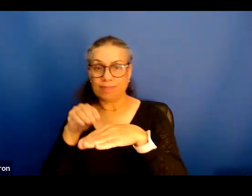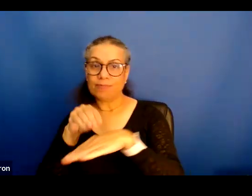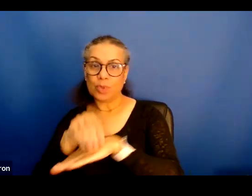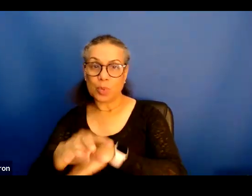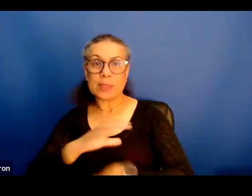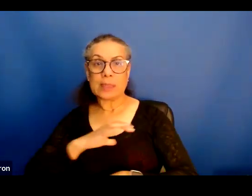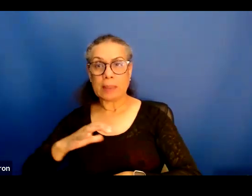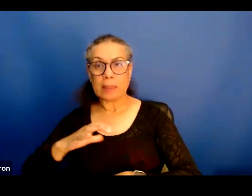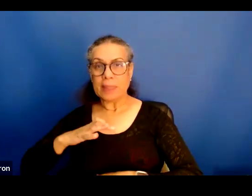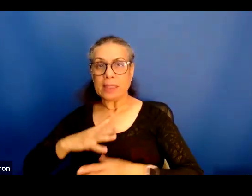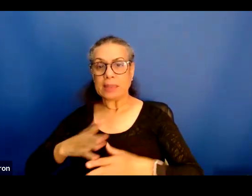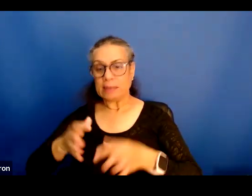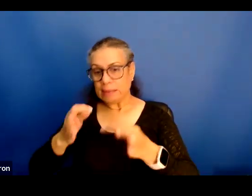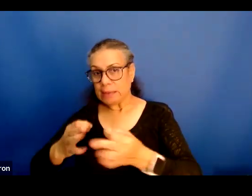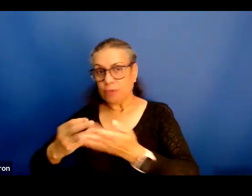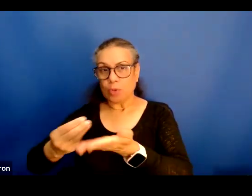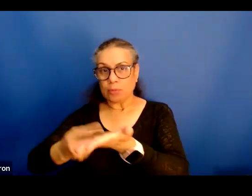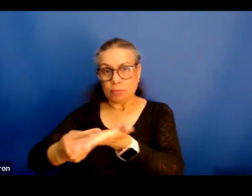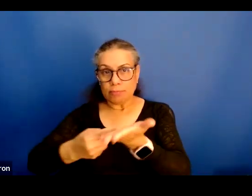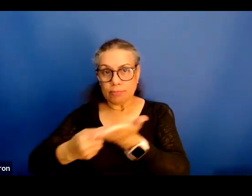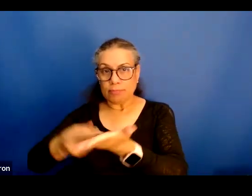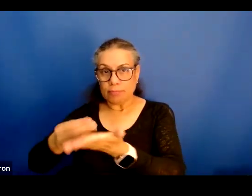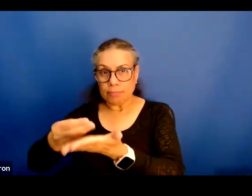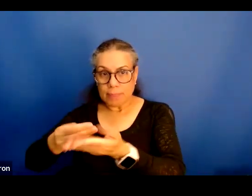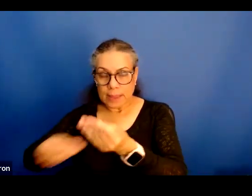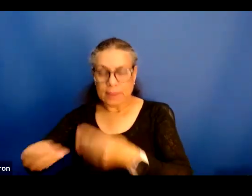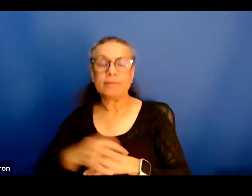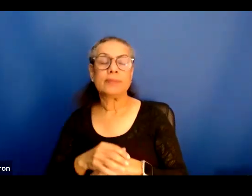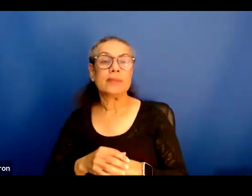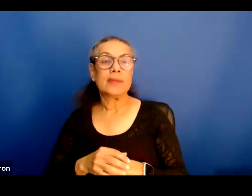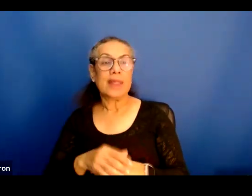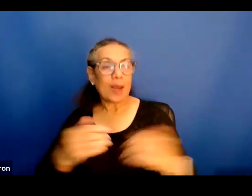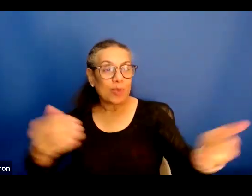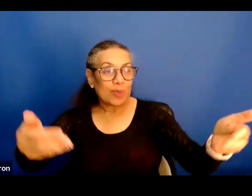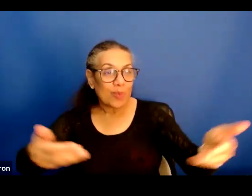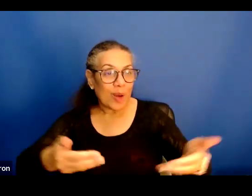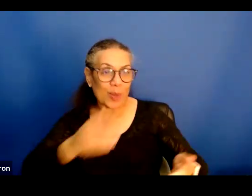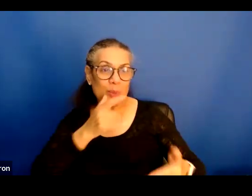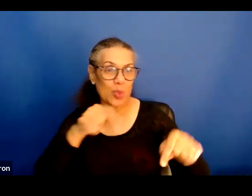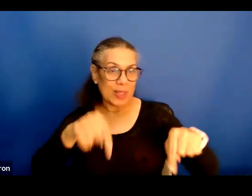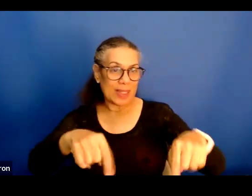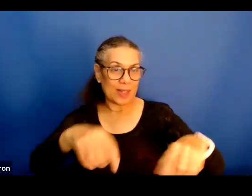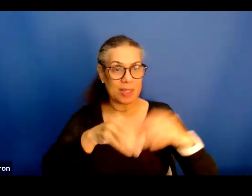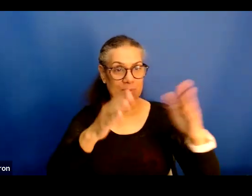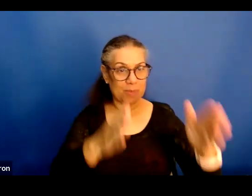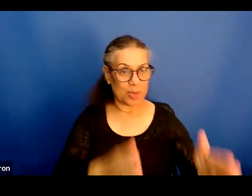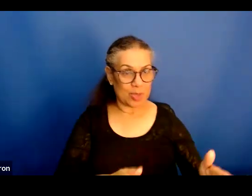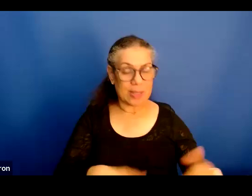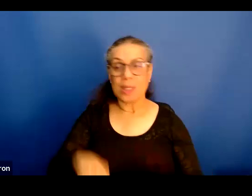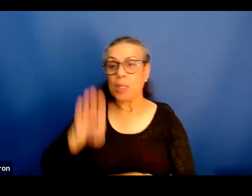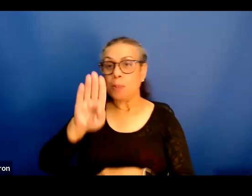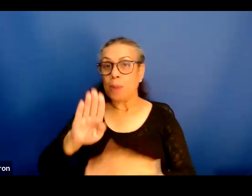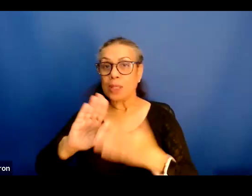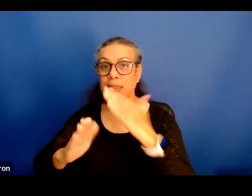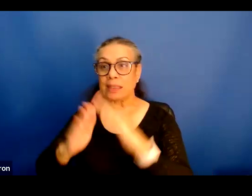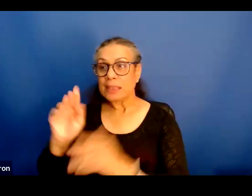committee's bargaining position. I want to welcome everyone who is joining us tonight in person, on Boston City TV, and